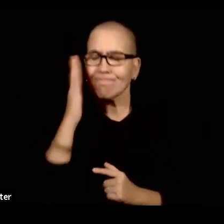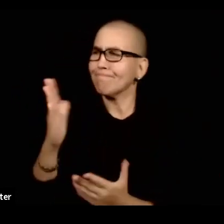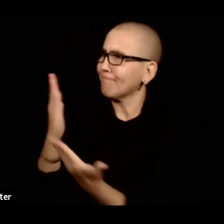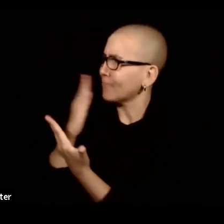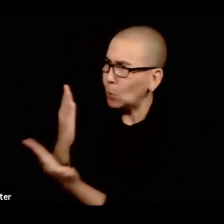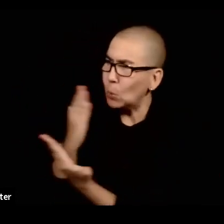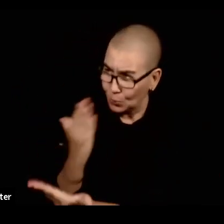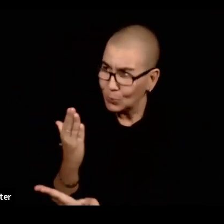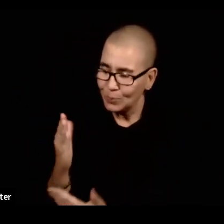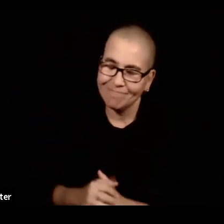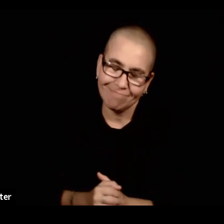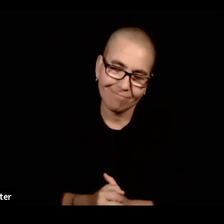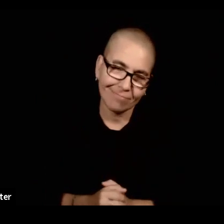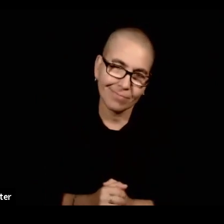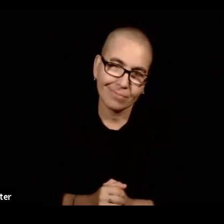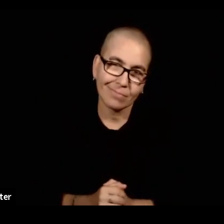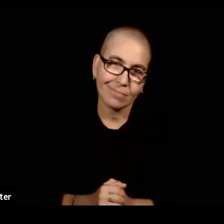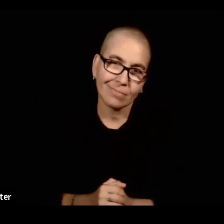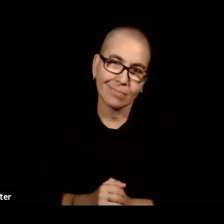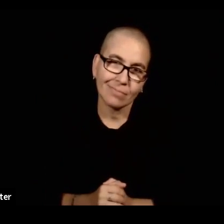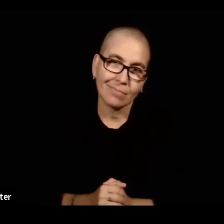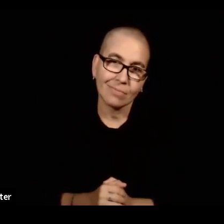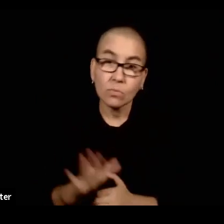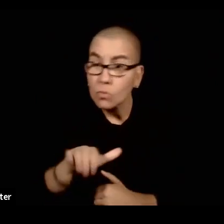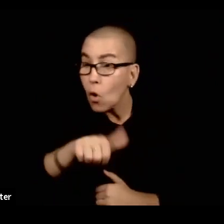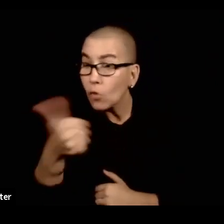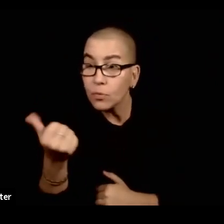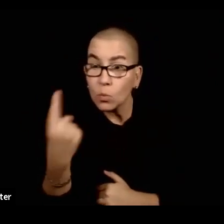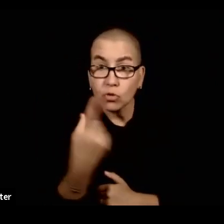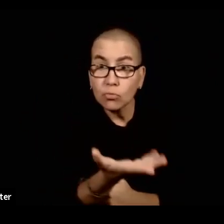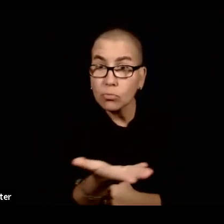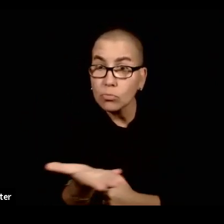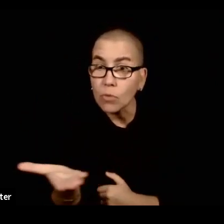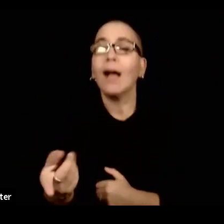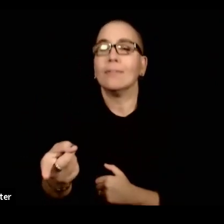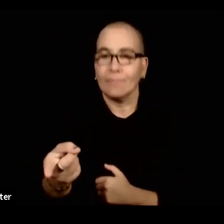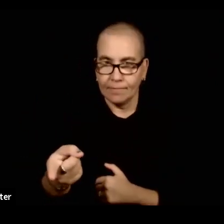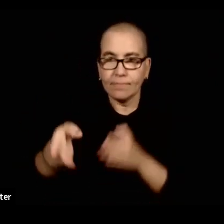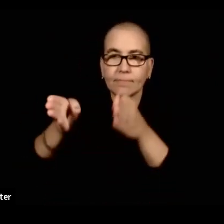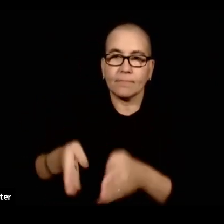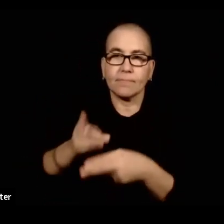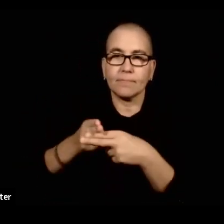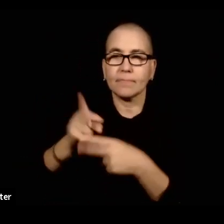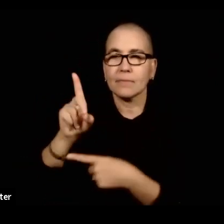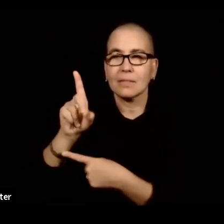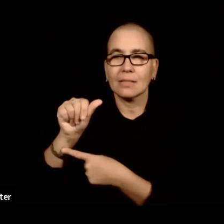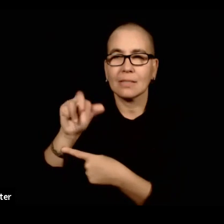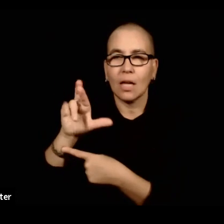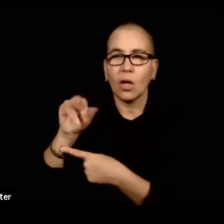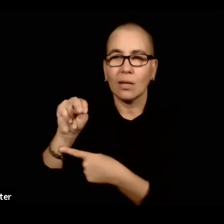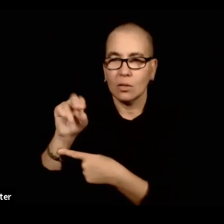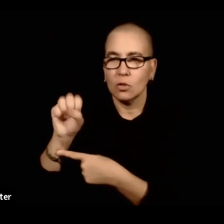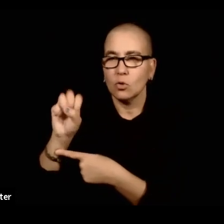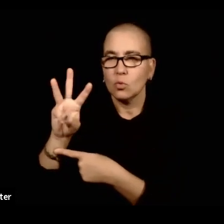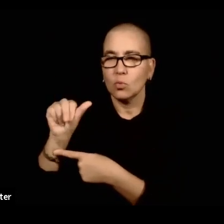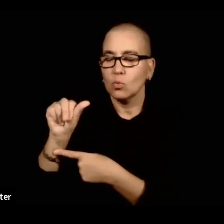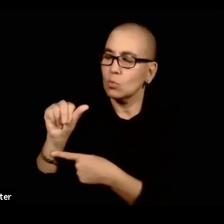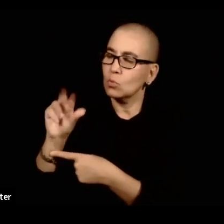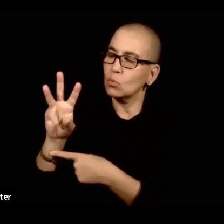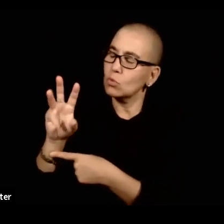For the next one, we do have Darren Svensson from Cato Radio. You're now live. Thank you very